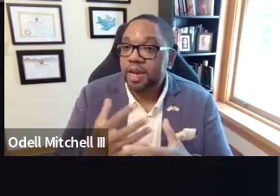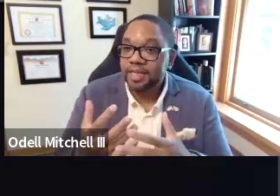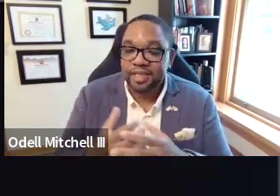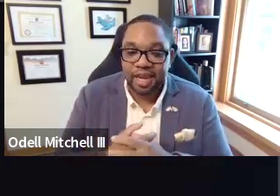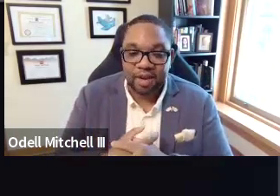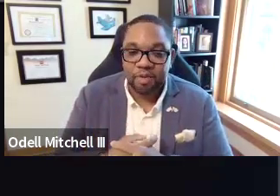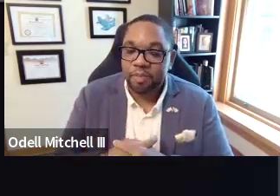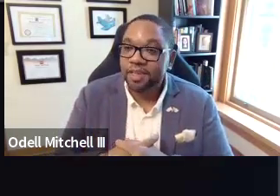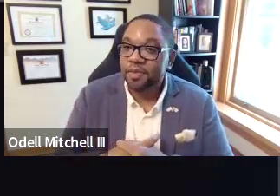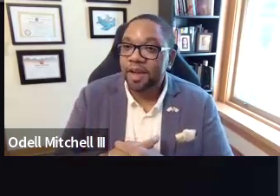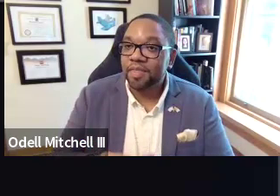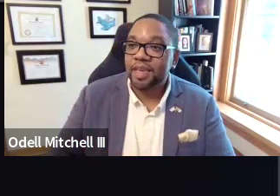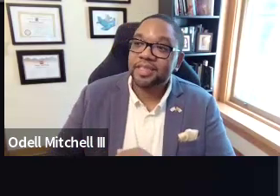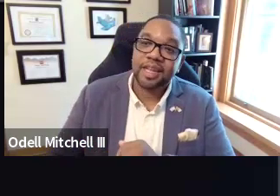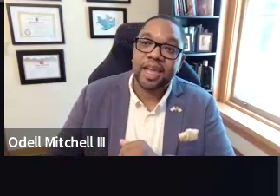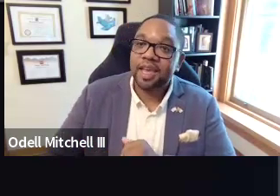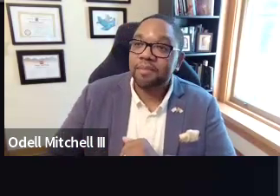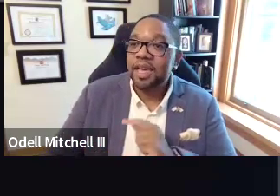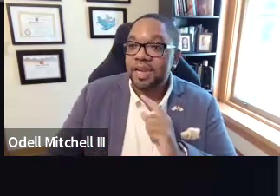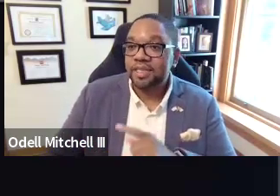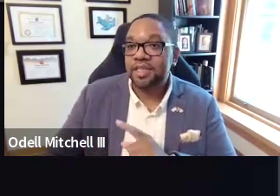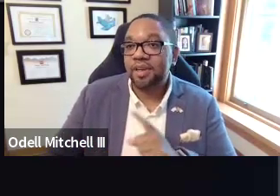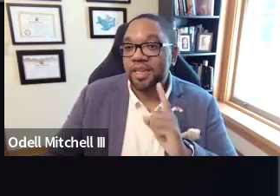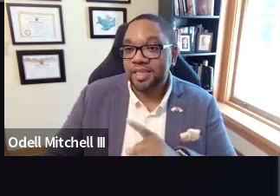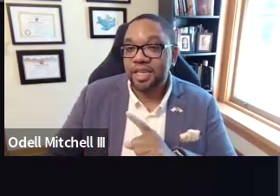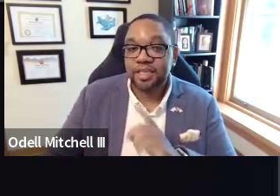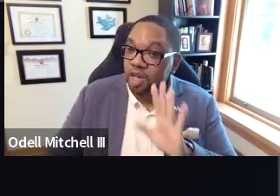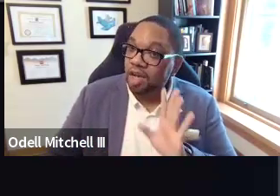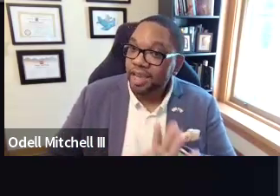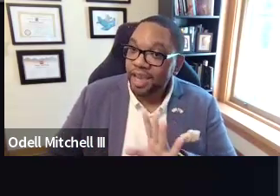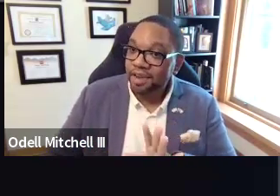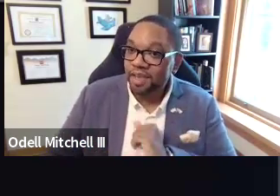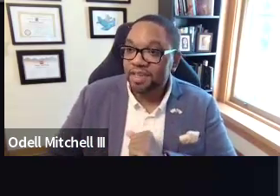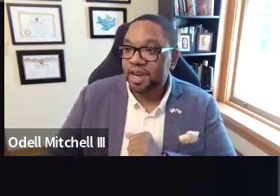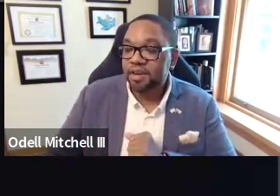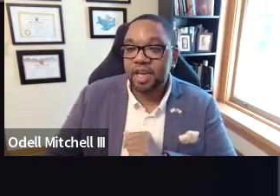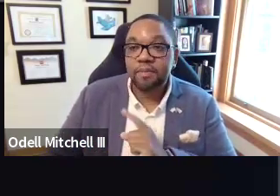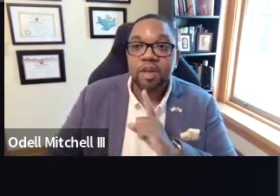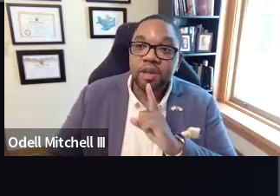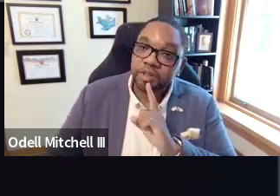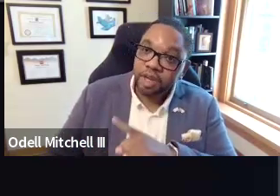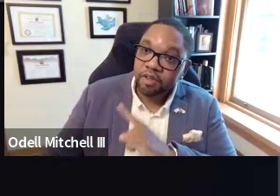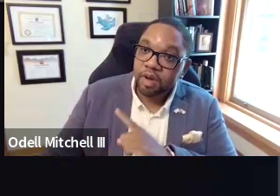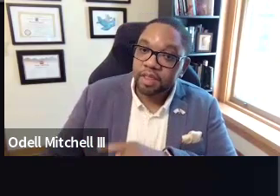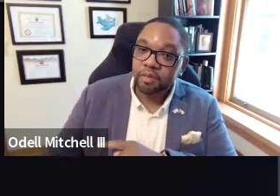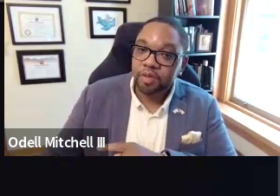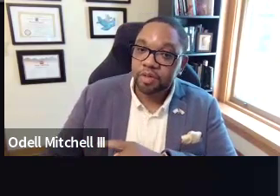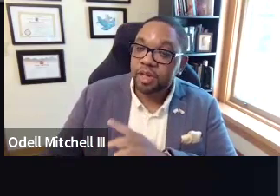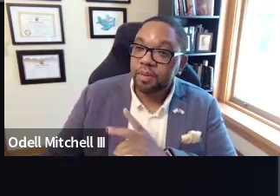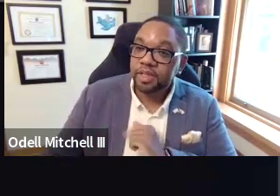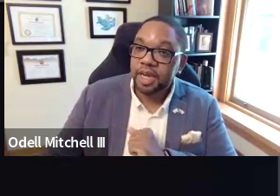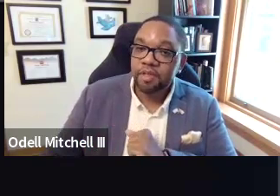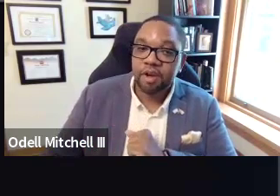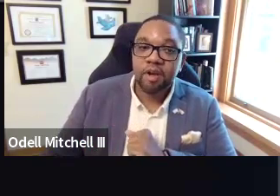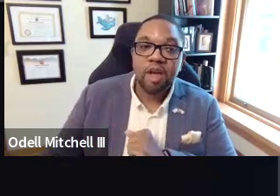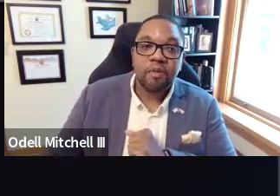of your insight and perspective around things than I am necessarily just talking at you the entire time. So here's one thing we'll do. A